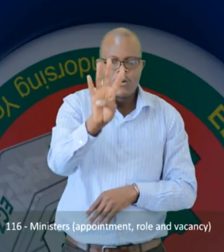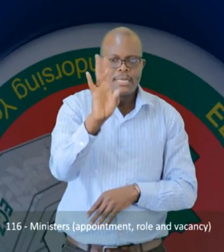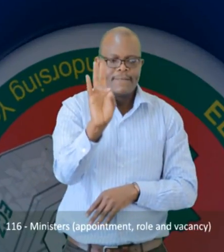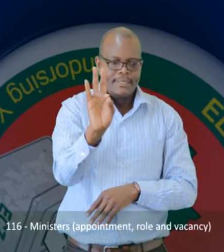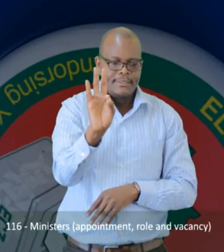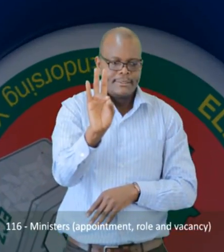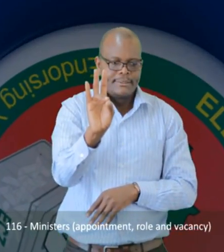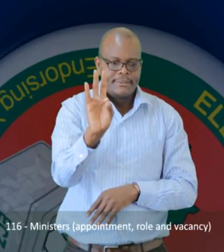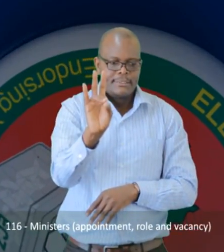116.